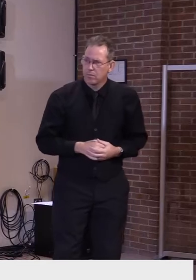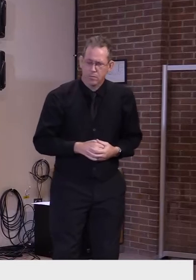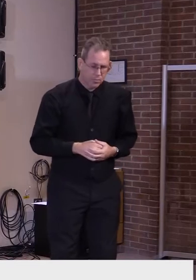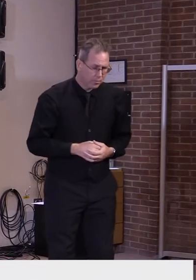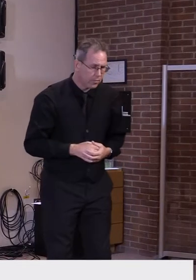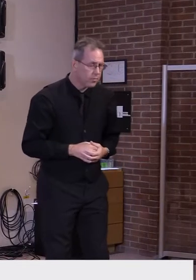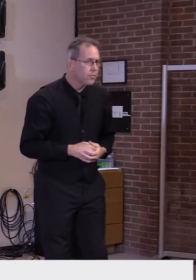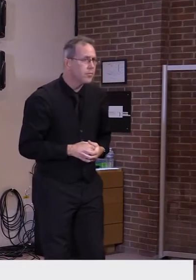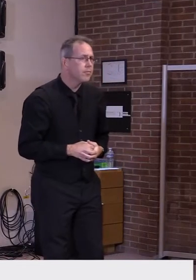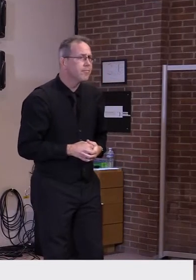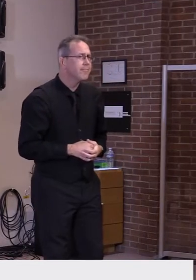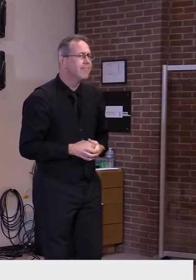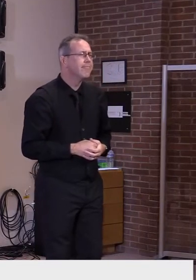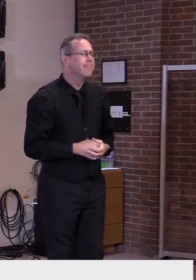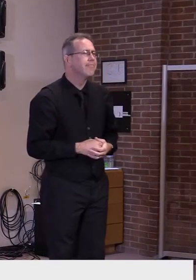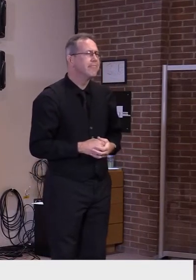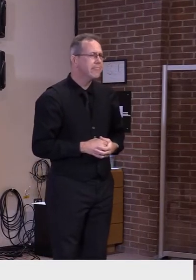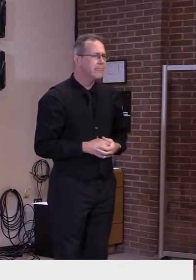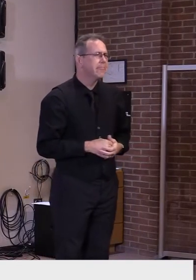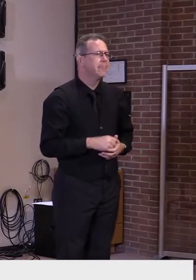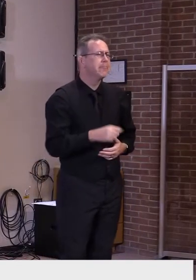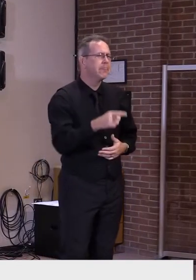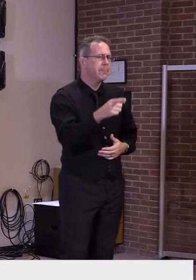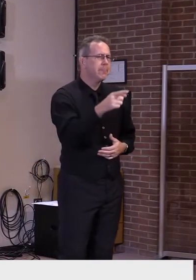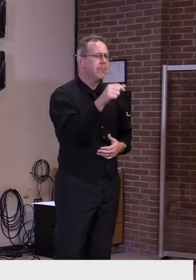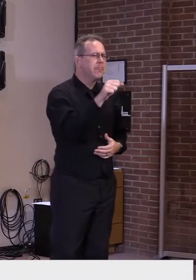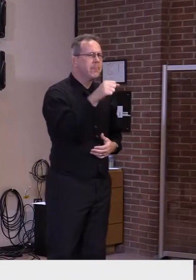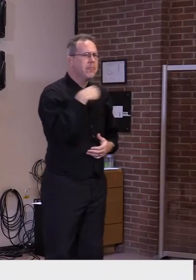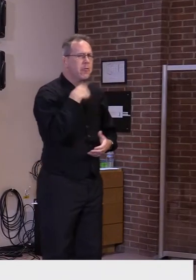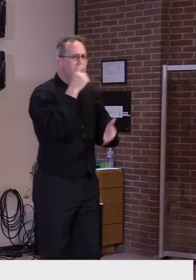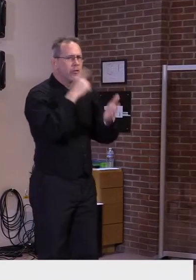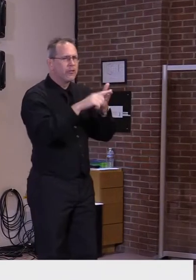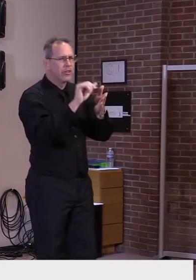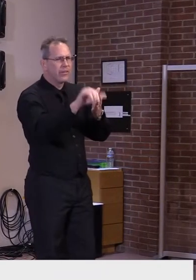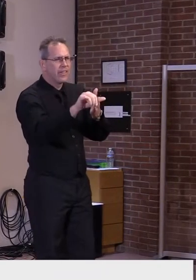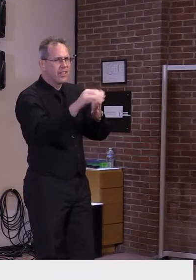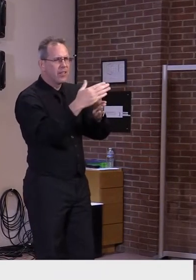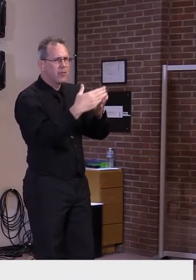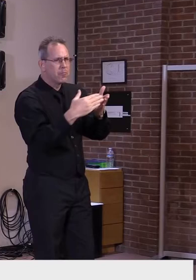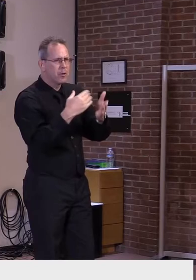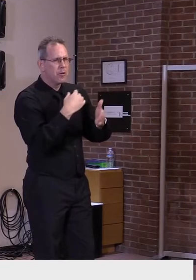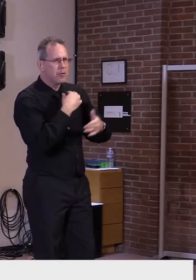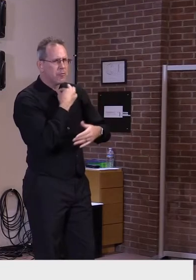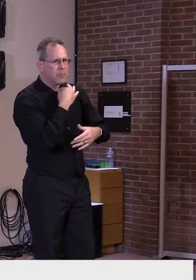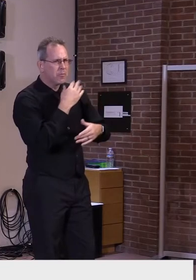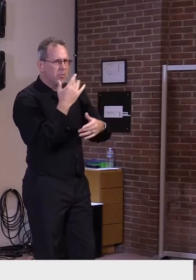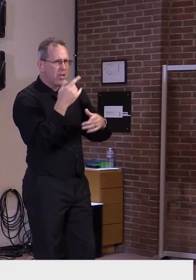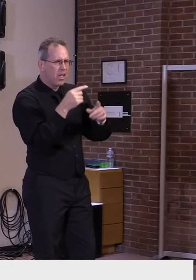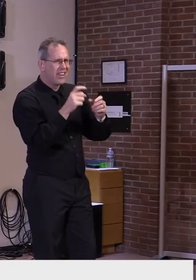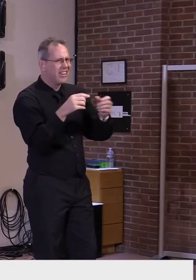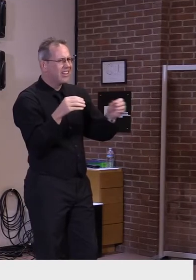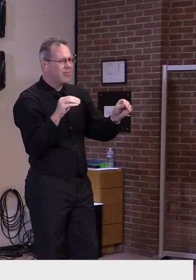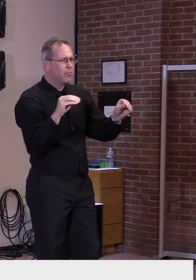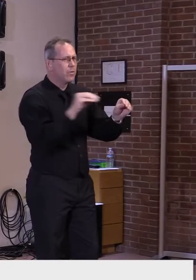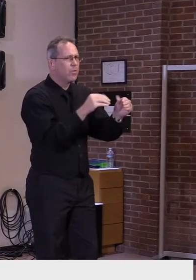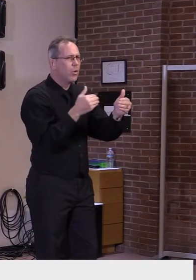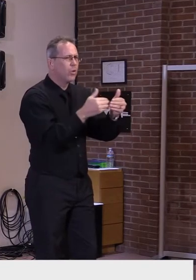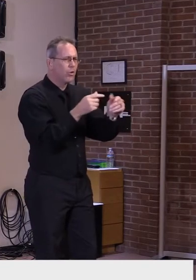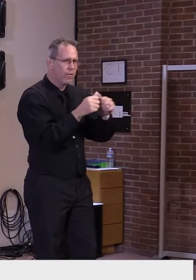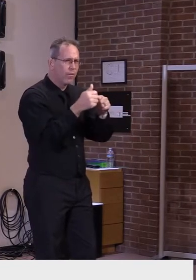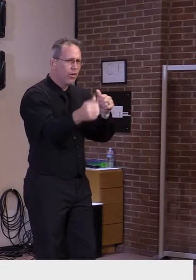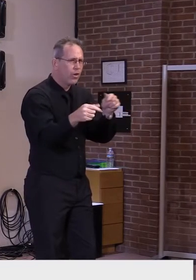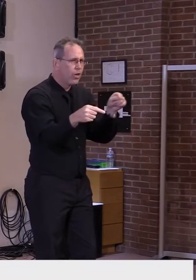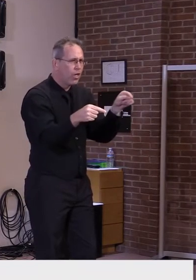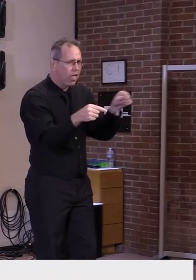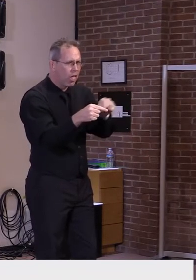Yeah, Lisa, let me look into the ability to deliver tests closer to the area that you're describing.